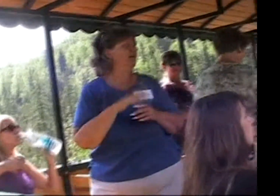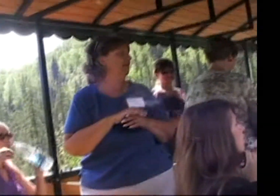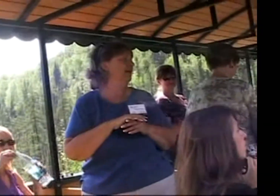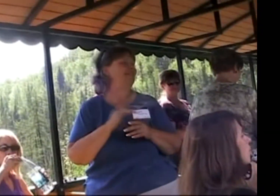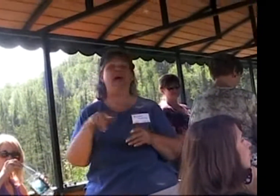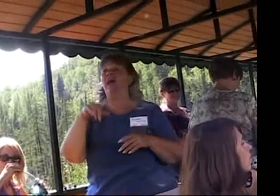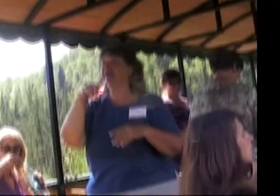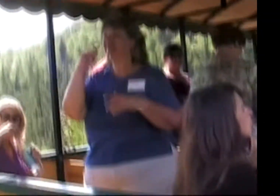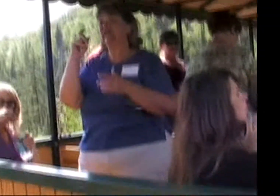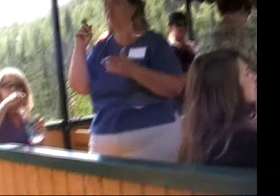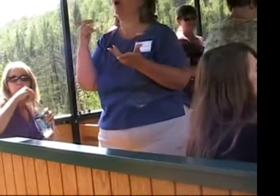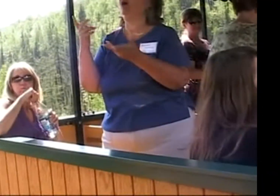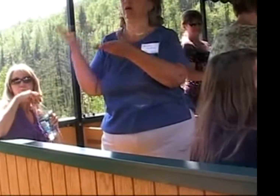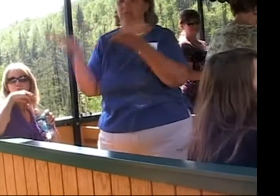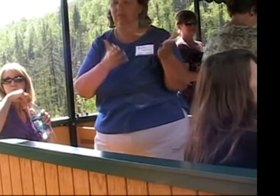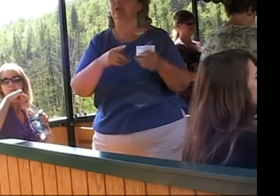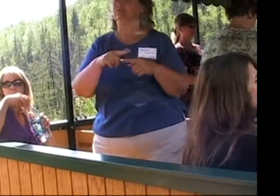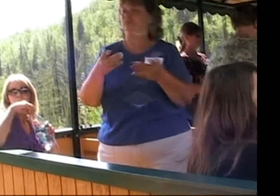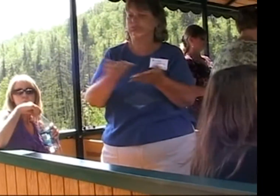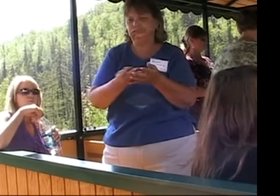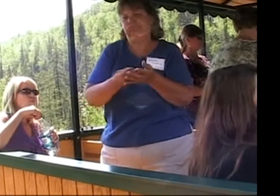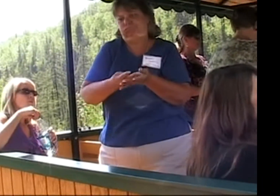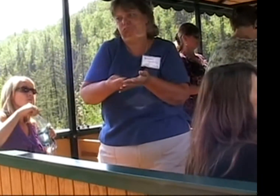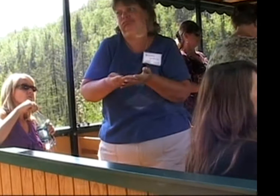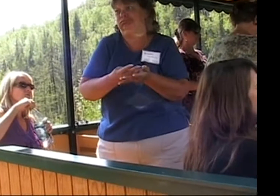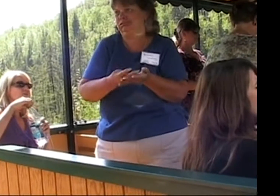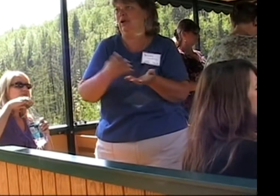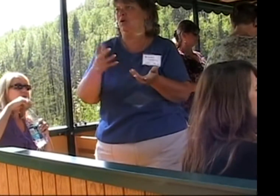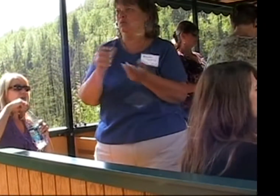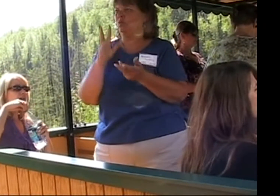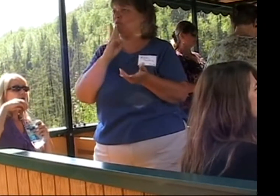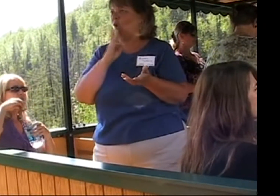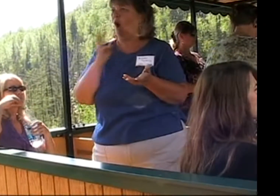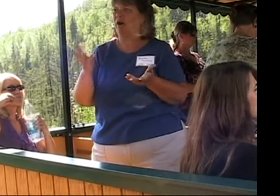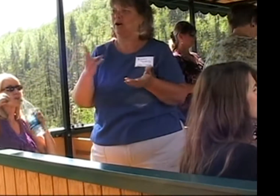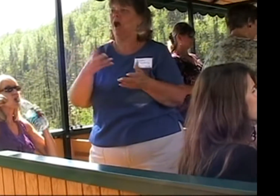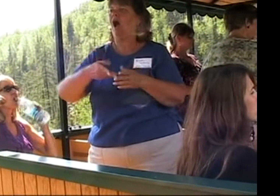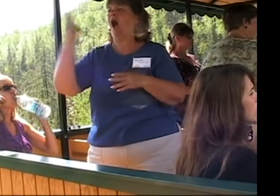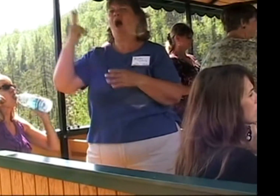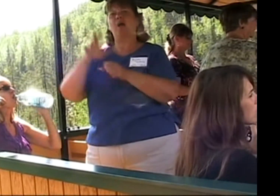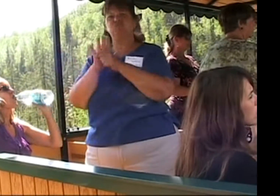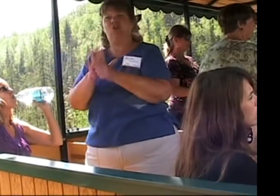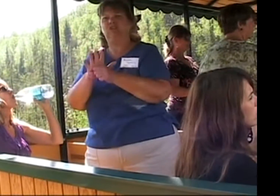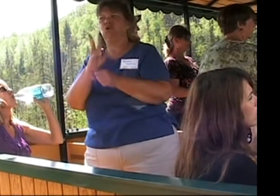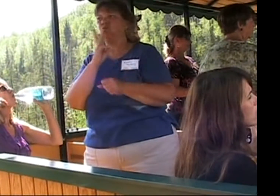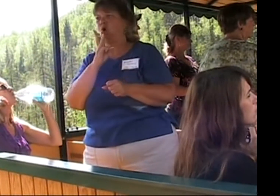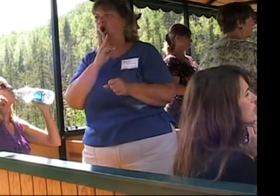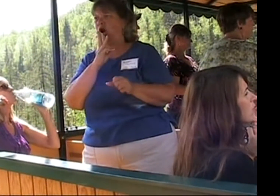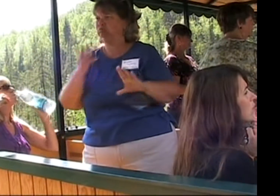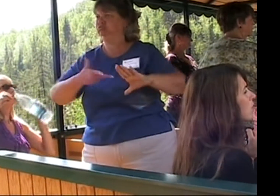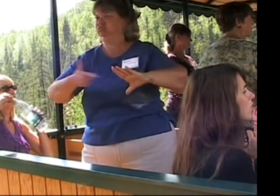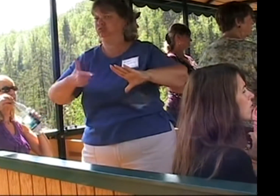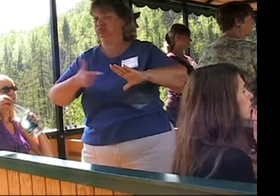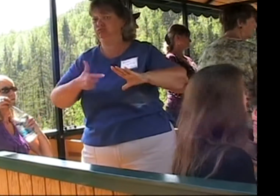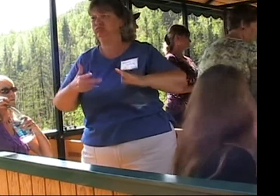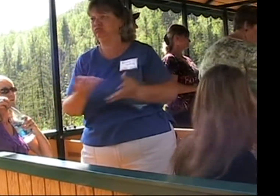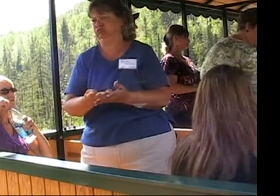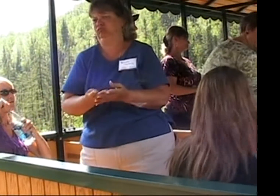all the gold from them, which required a great deal of high-pressure water, supplied by trenches dug along these high ridges over here, just